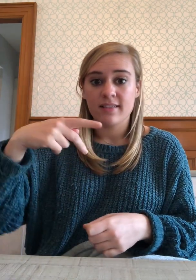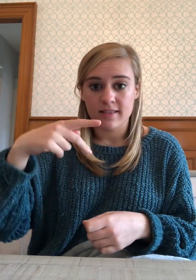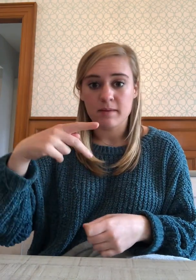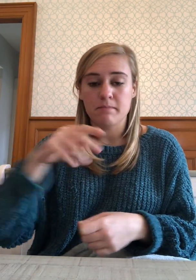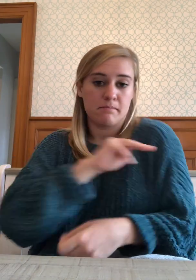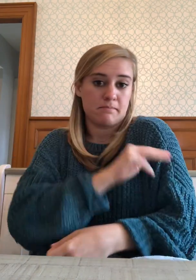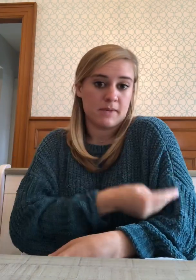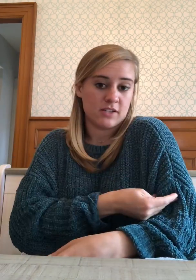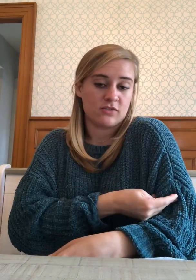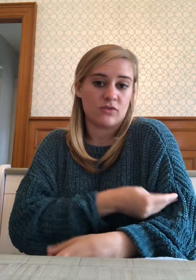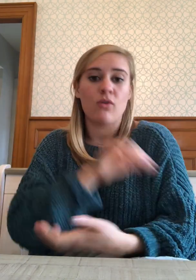go back.